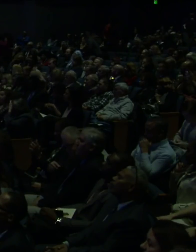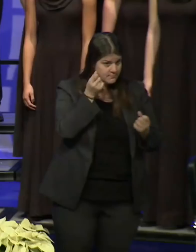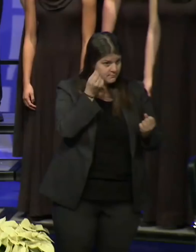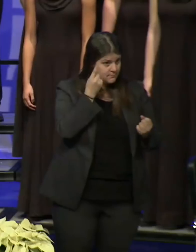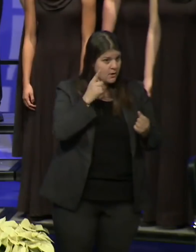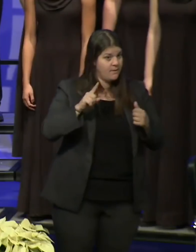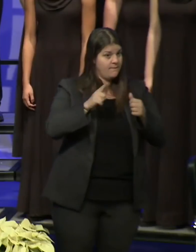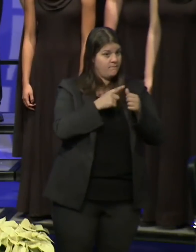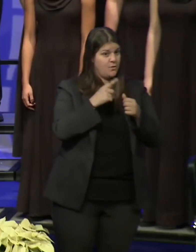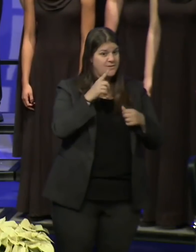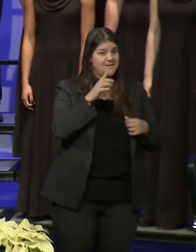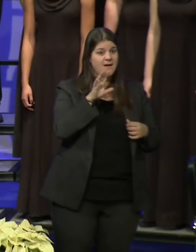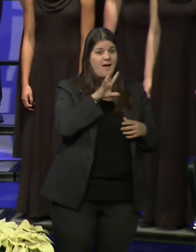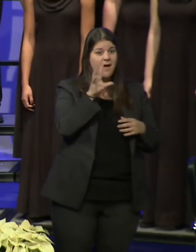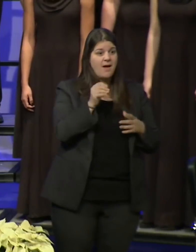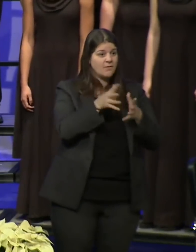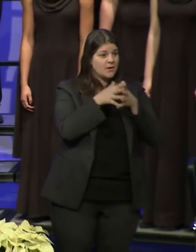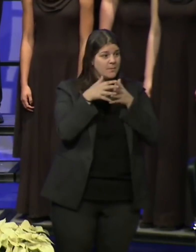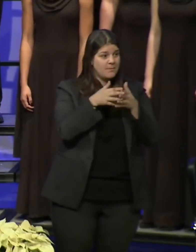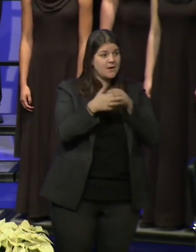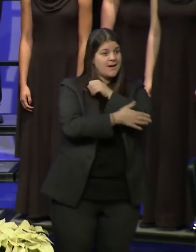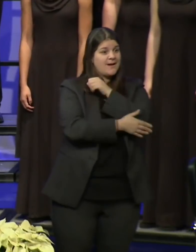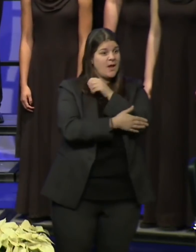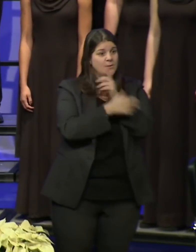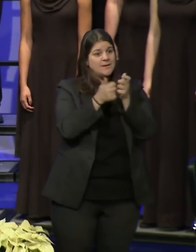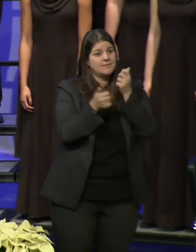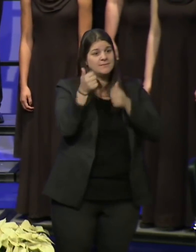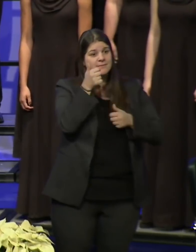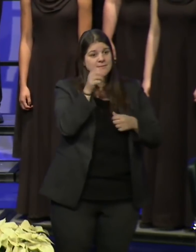of the first African American county executive